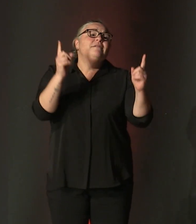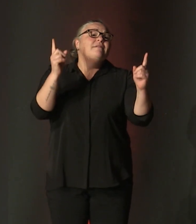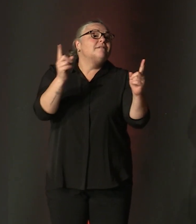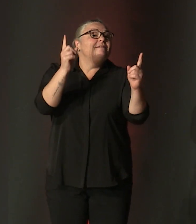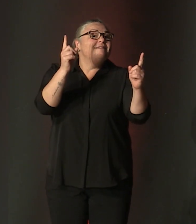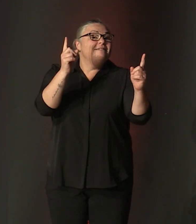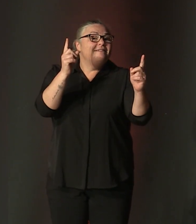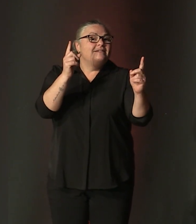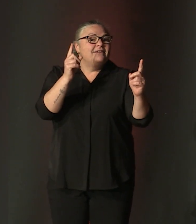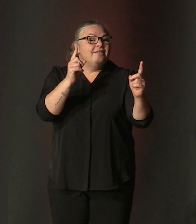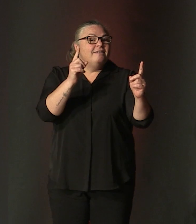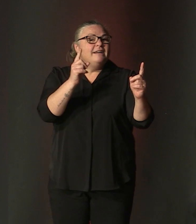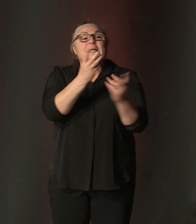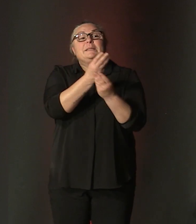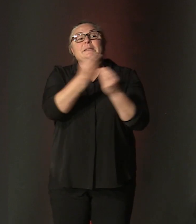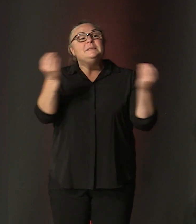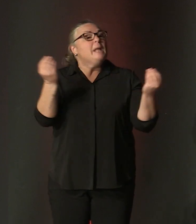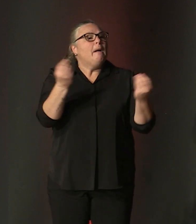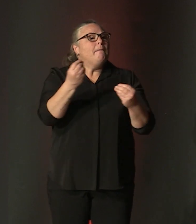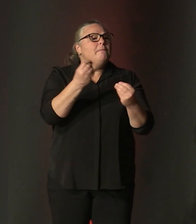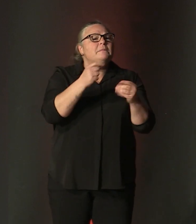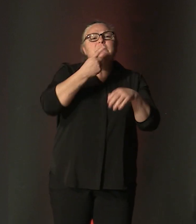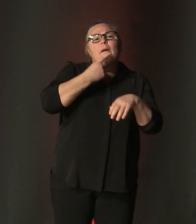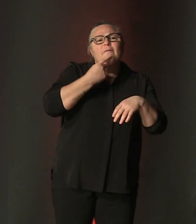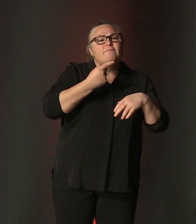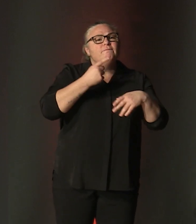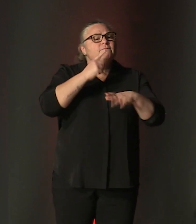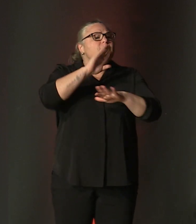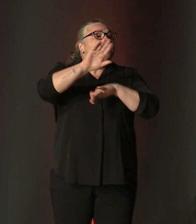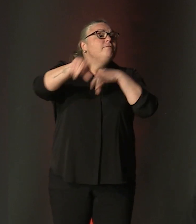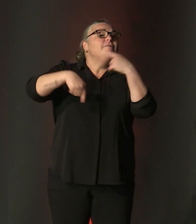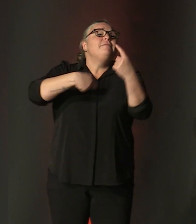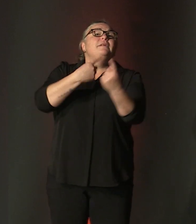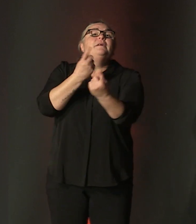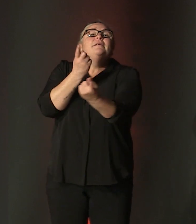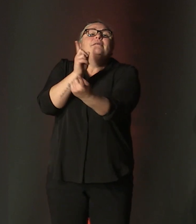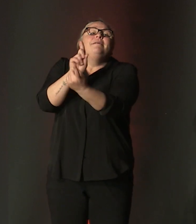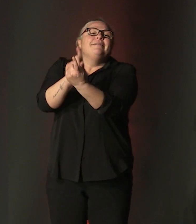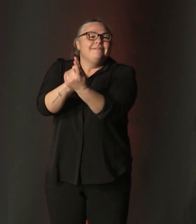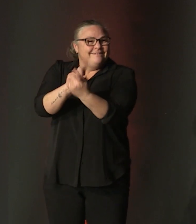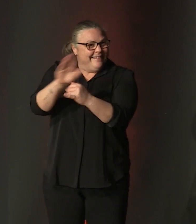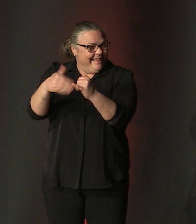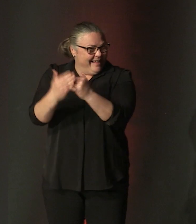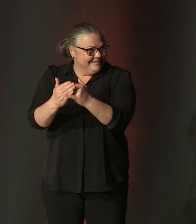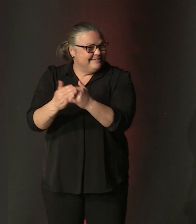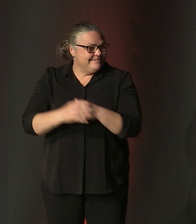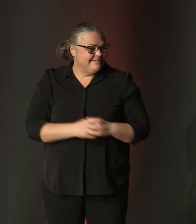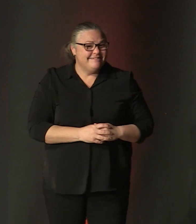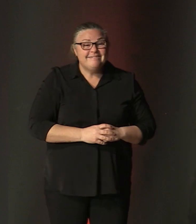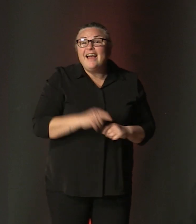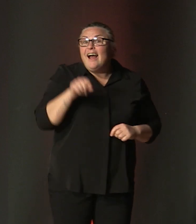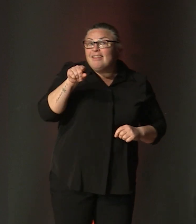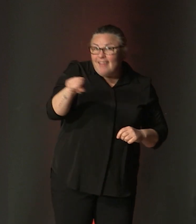with some form of reconciliation for the couple at the end. They're some of the conventions of